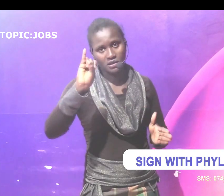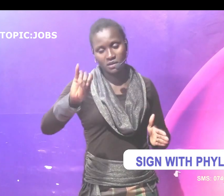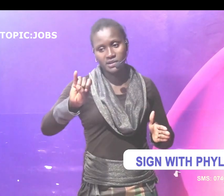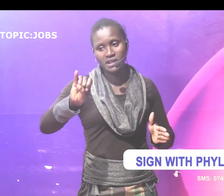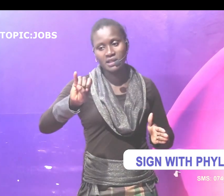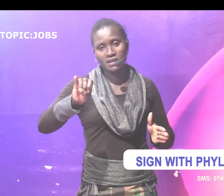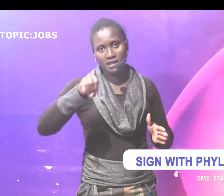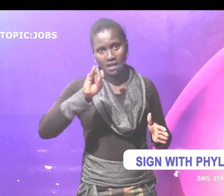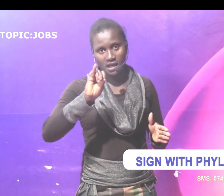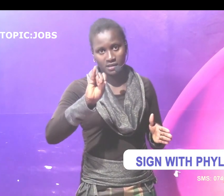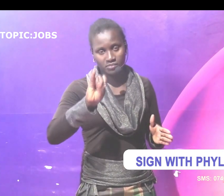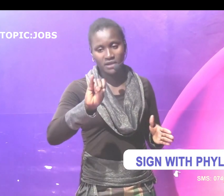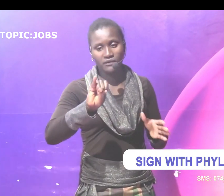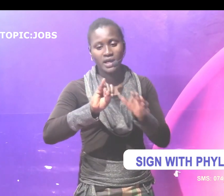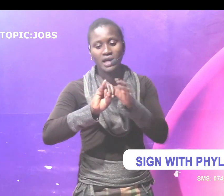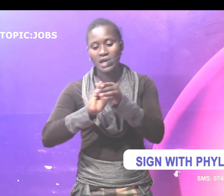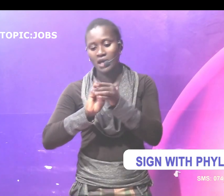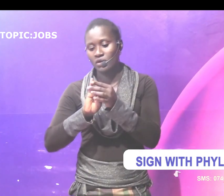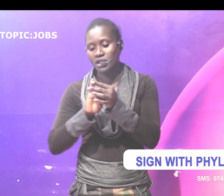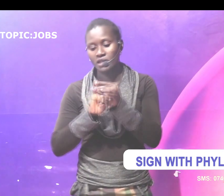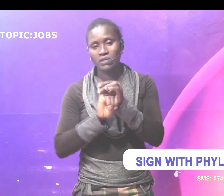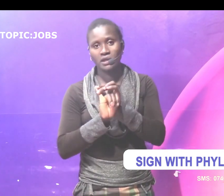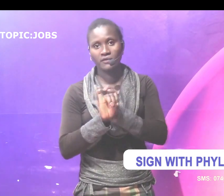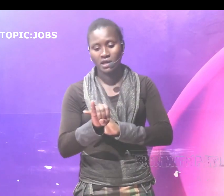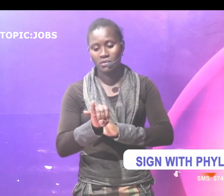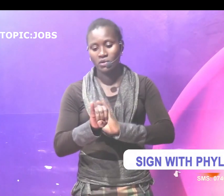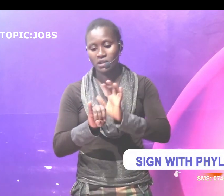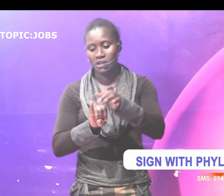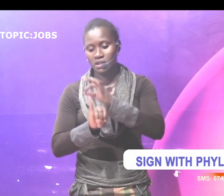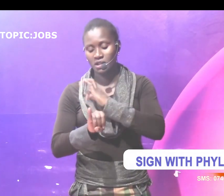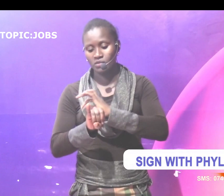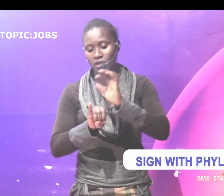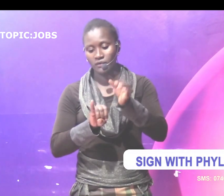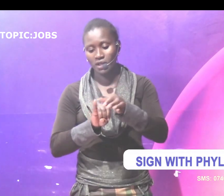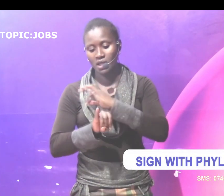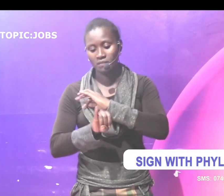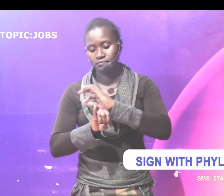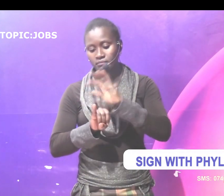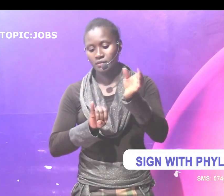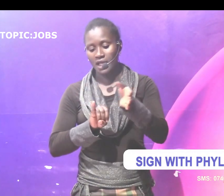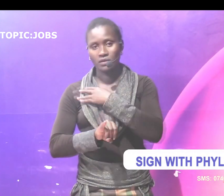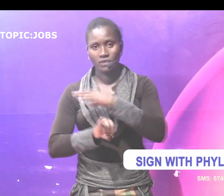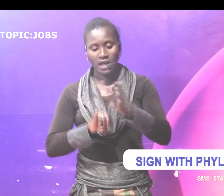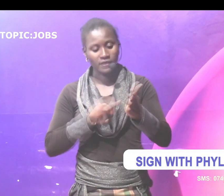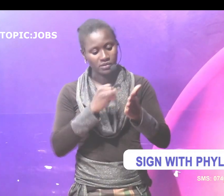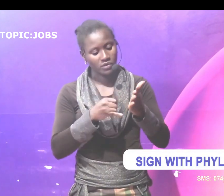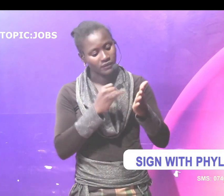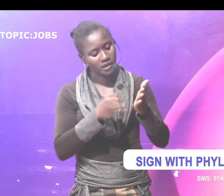Using a pinky finger, I call it a pinky finger because it is a small finger and we love a small finger, make